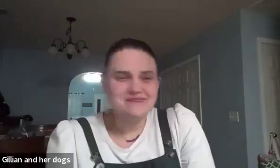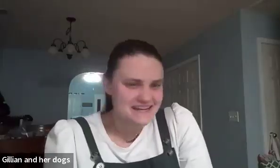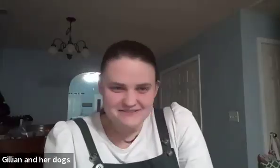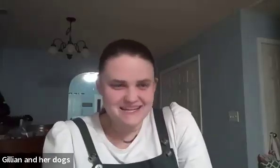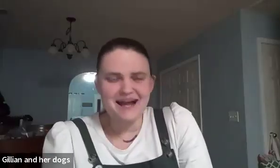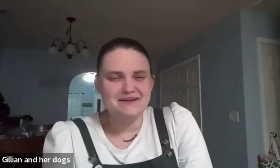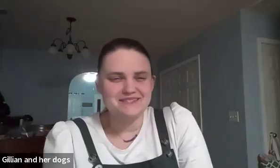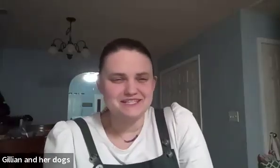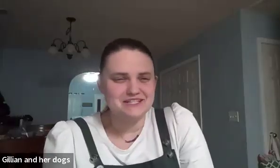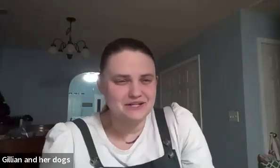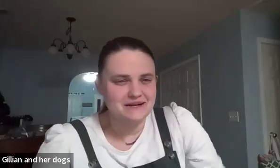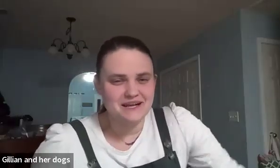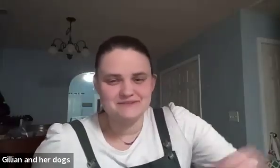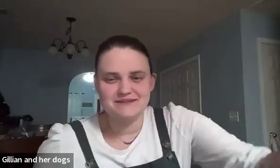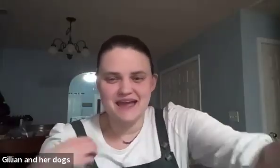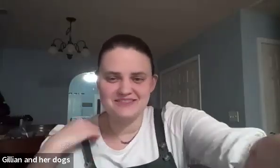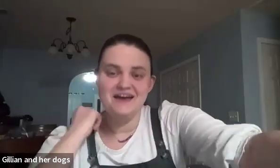minute of it. I'm such a nerd when it comes to the math.